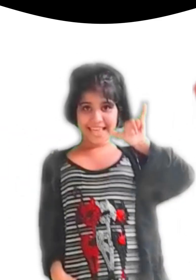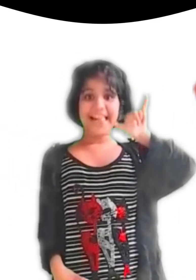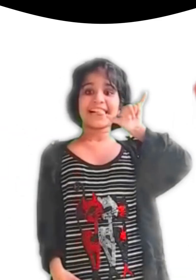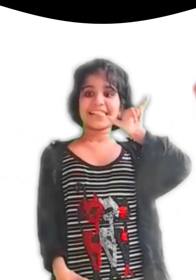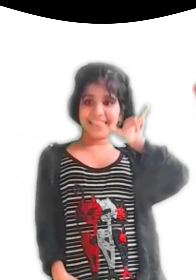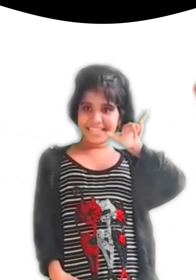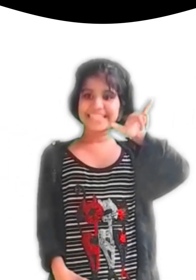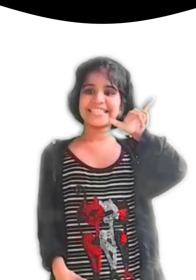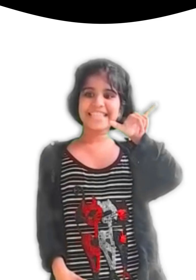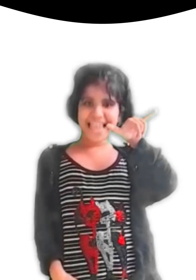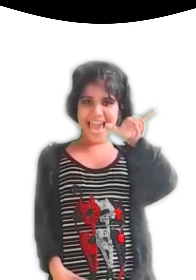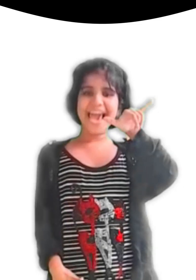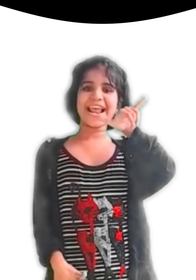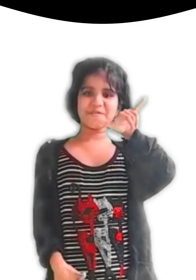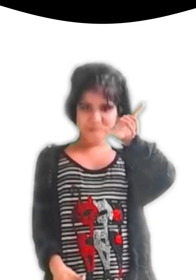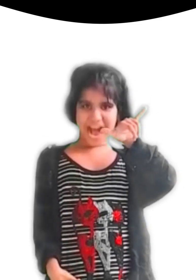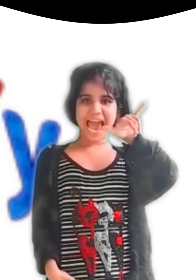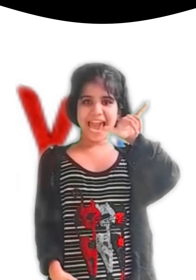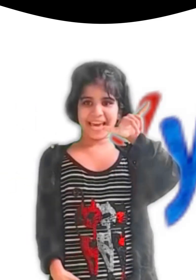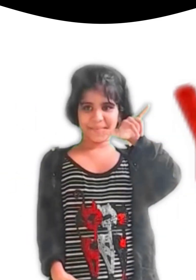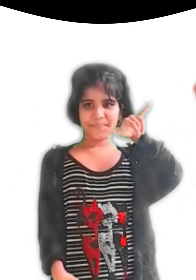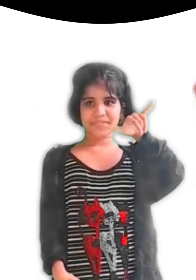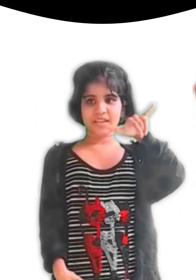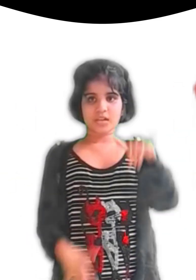Y. This is the letter Y.